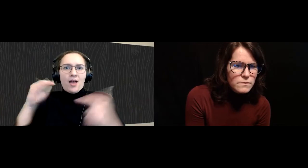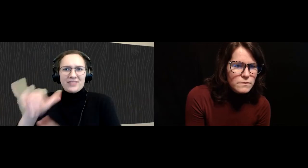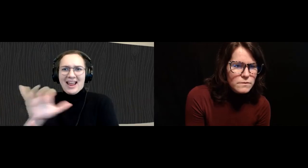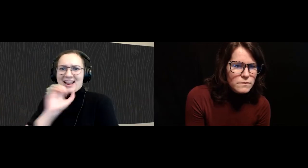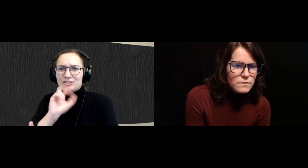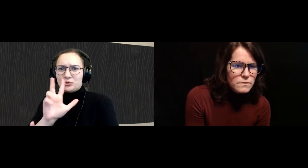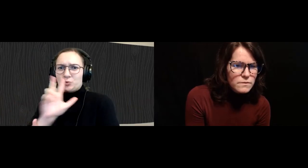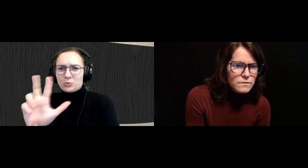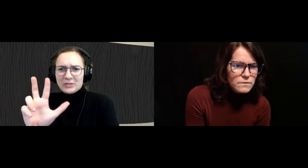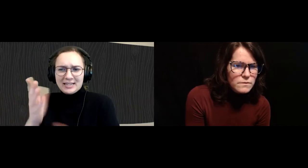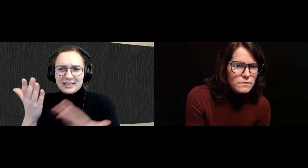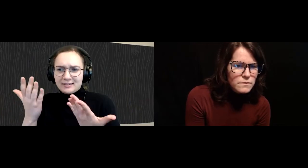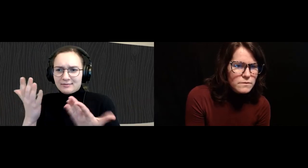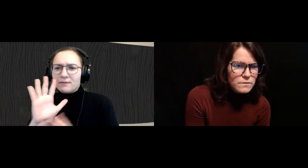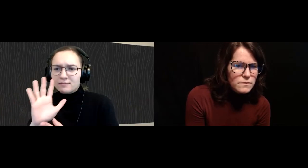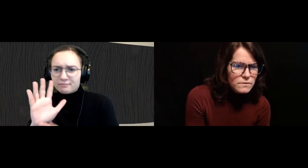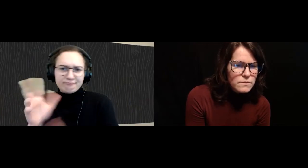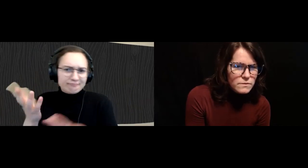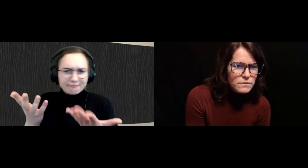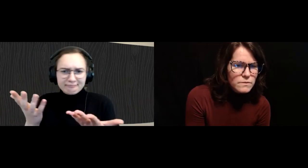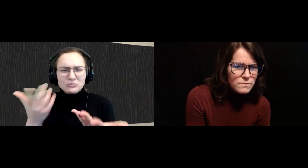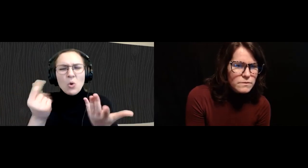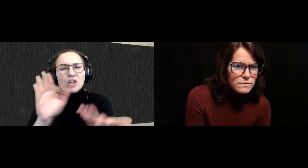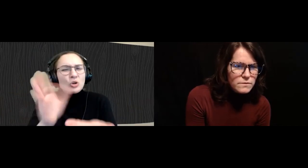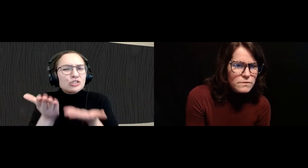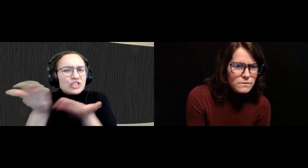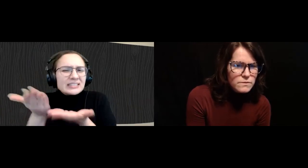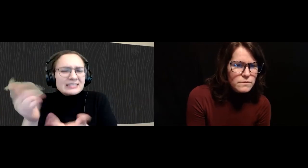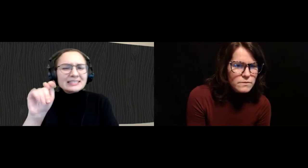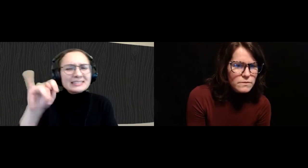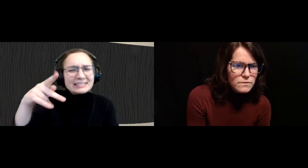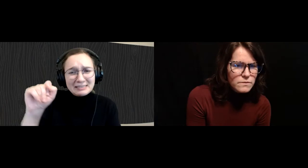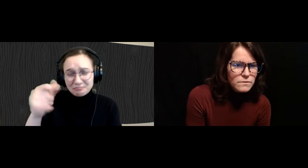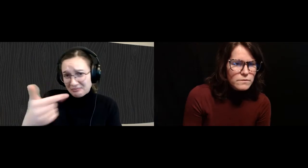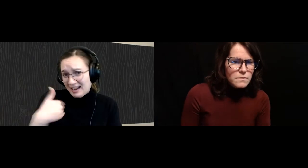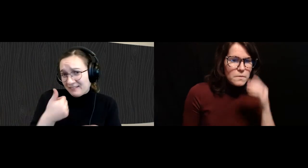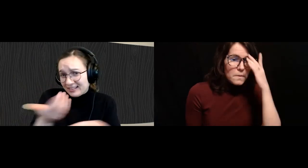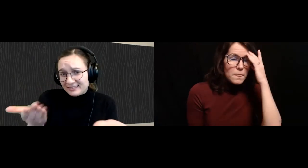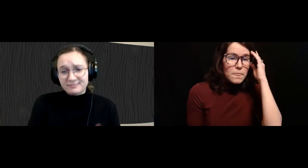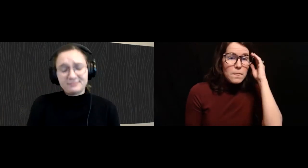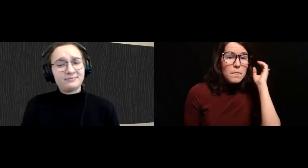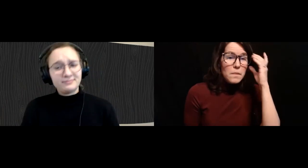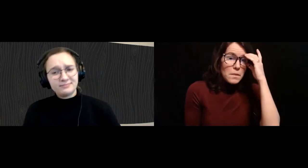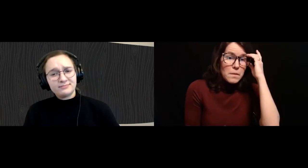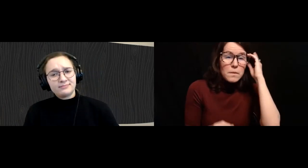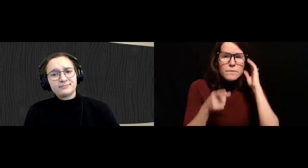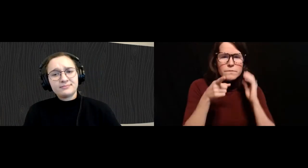young age? Because he's 3. What is your suggestion? What kind of tips do you have? You got